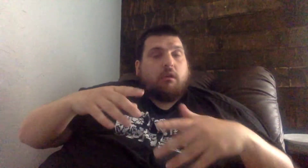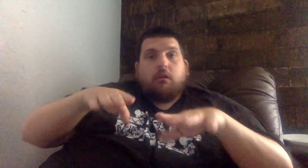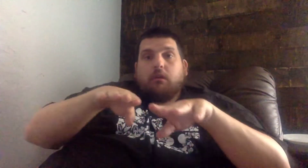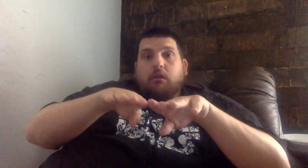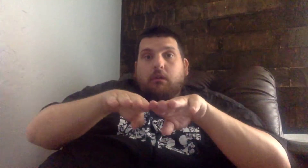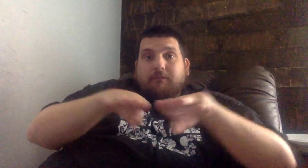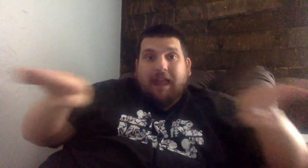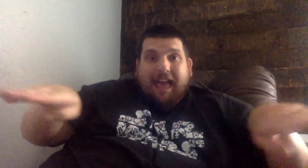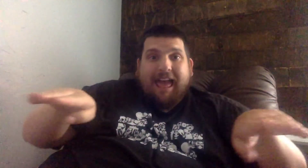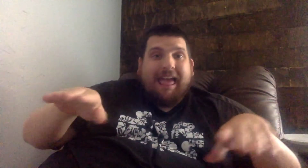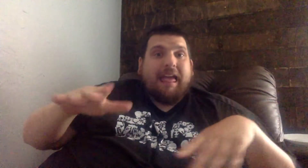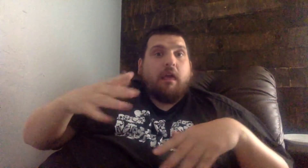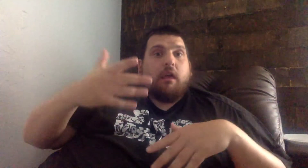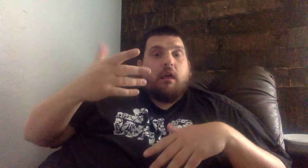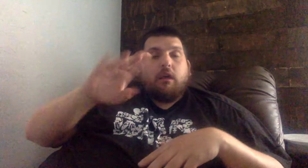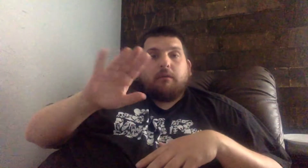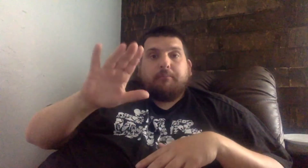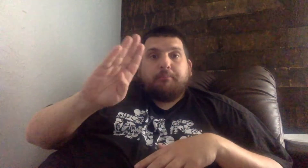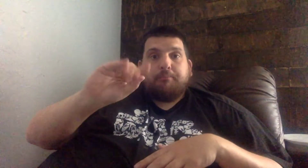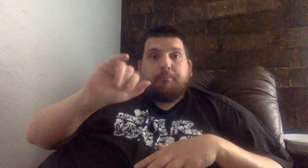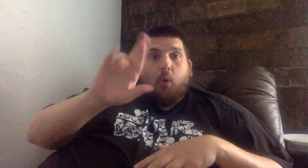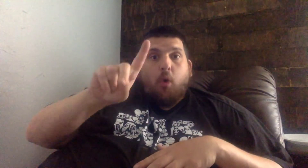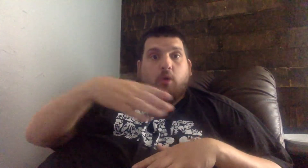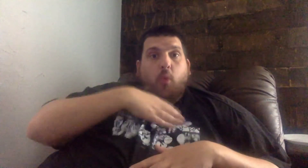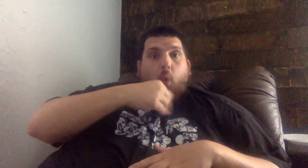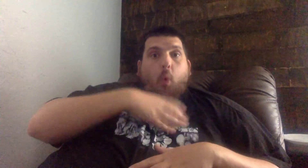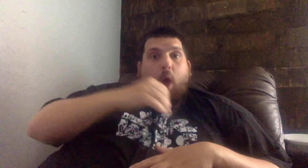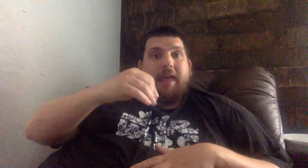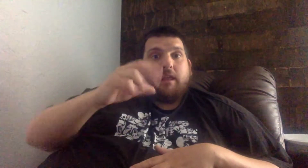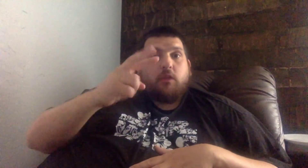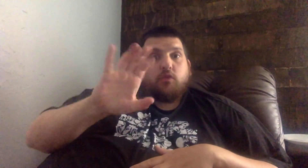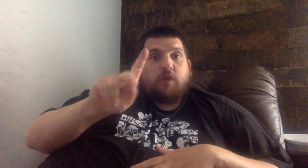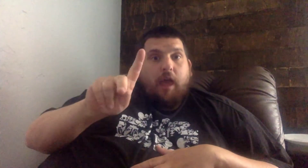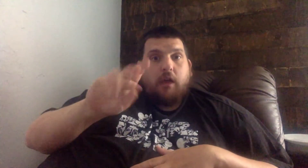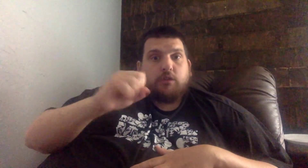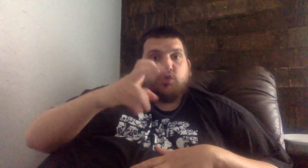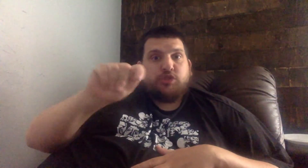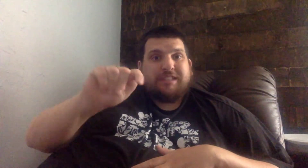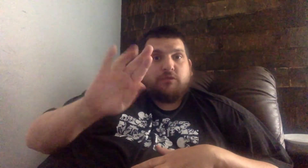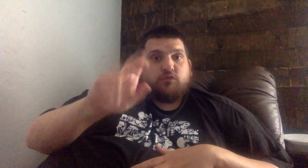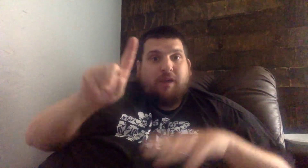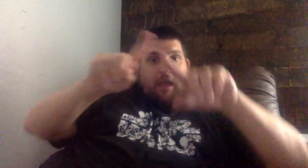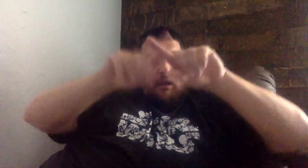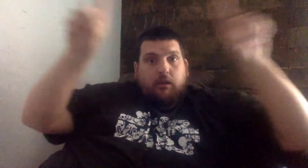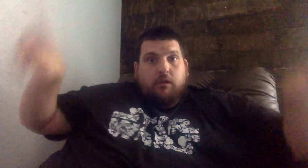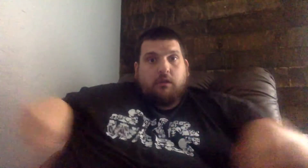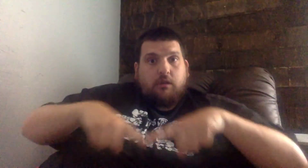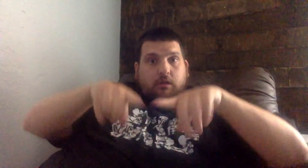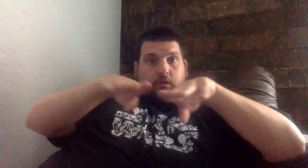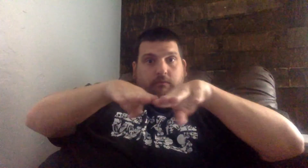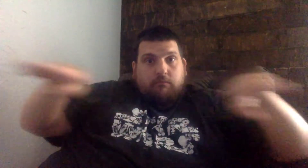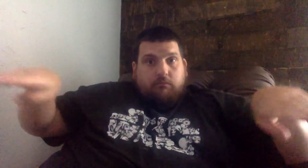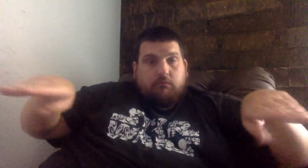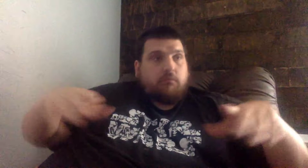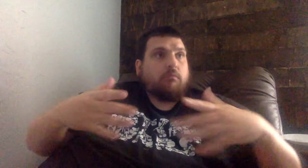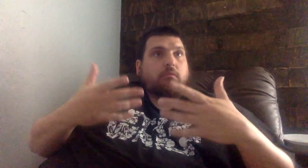a table, a shelf, a board, a sheet, a